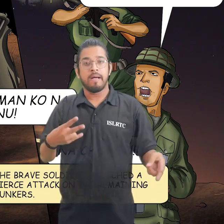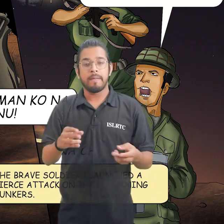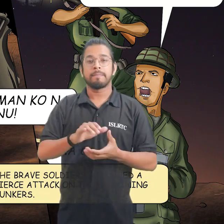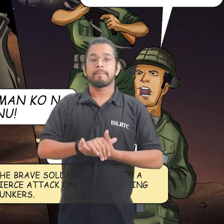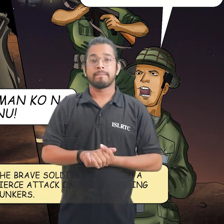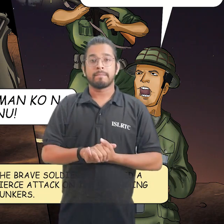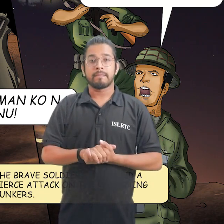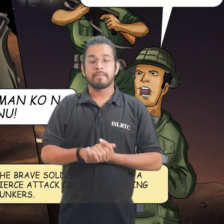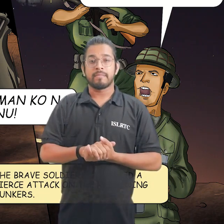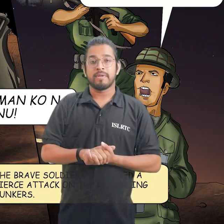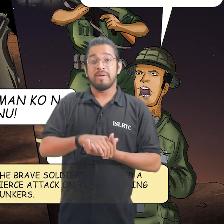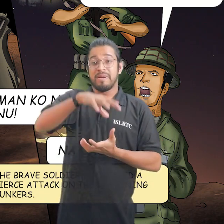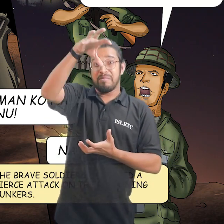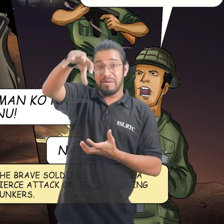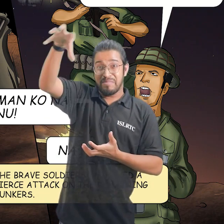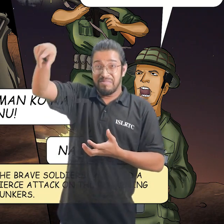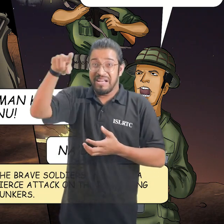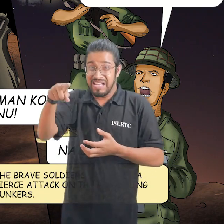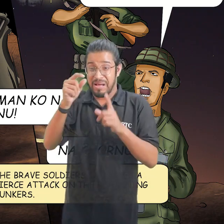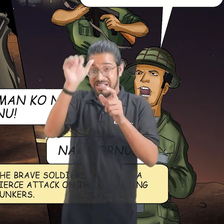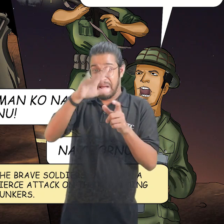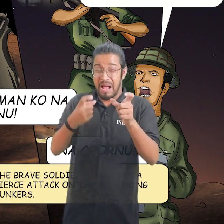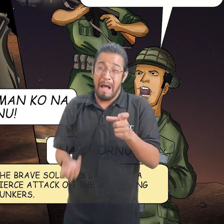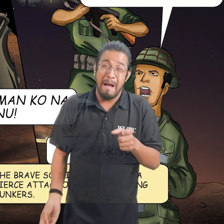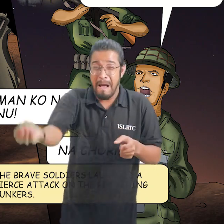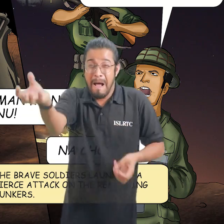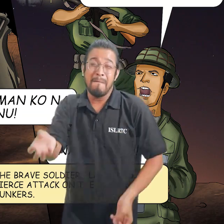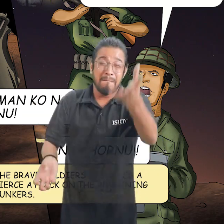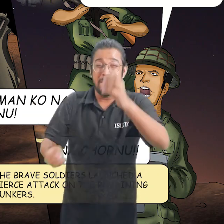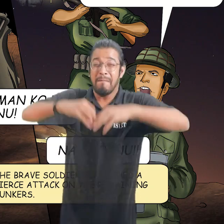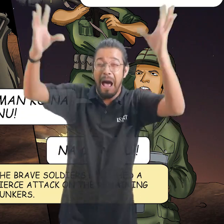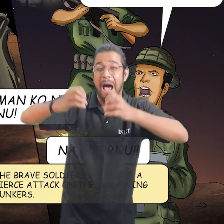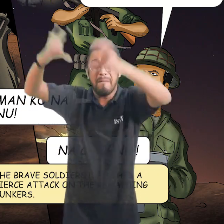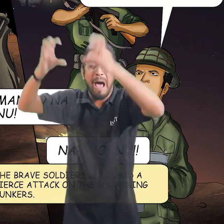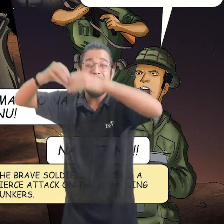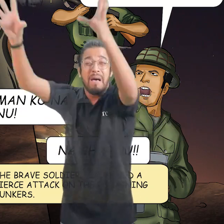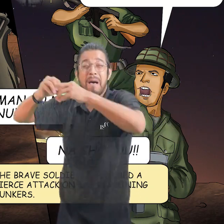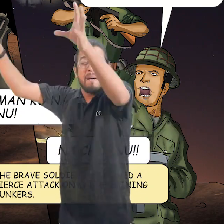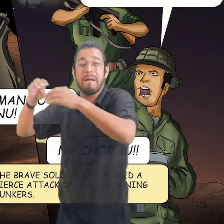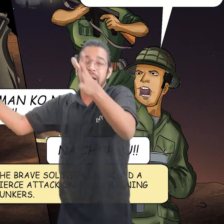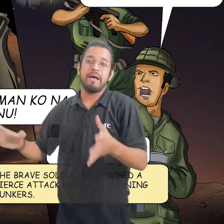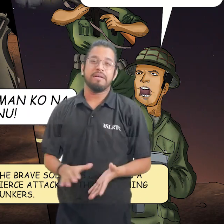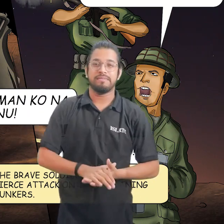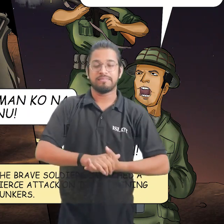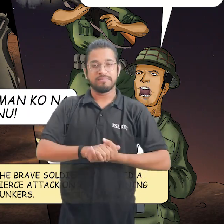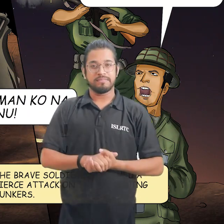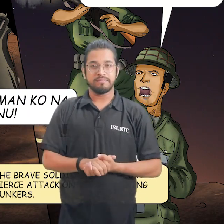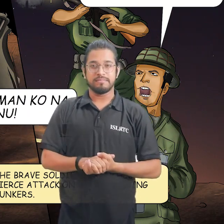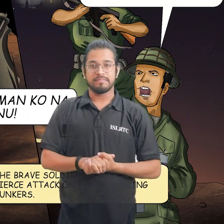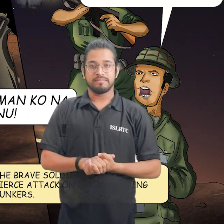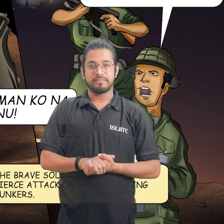their bunkers. Those who remained were killed. The brave soldiers launched a fierce attack on the